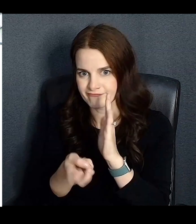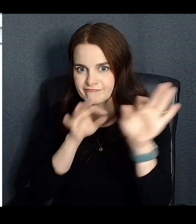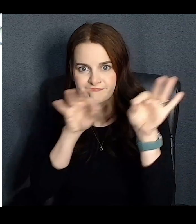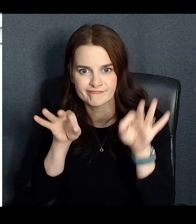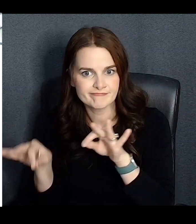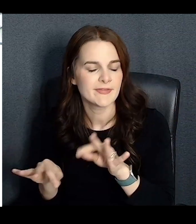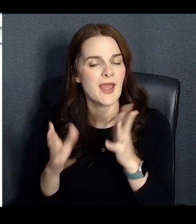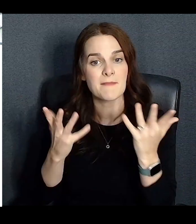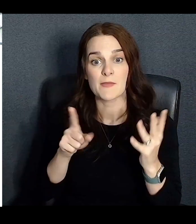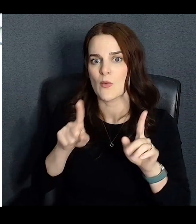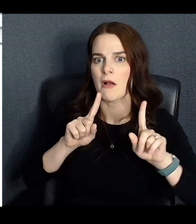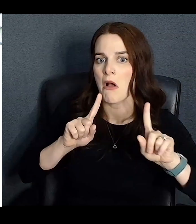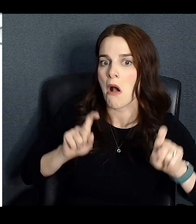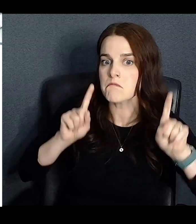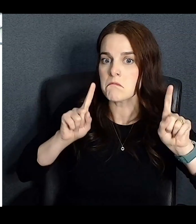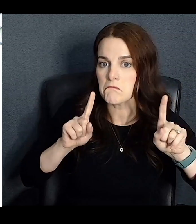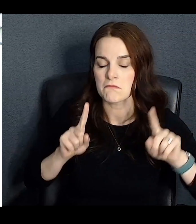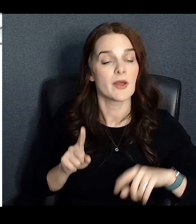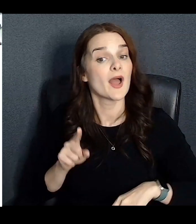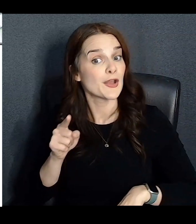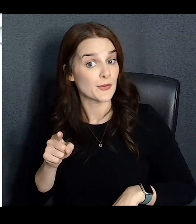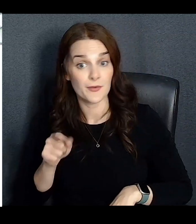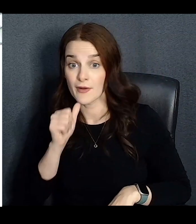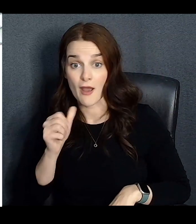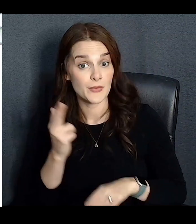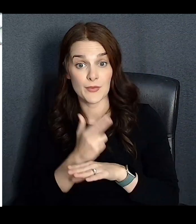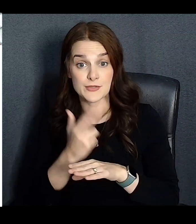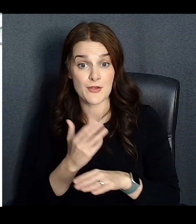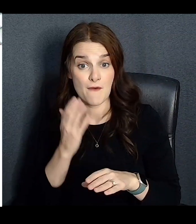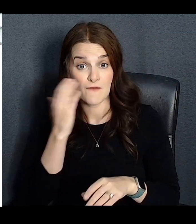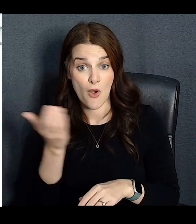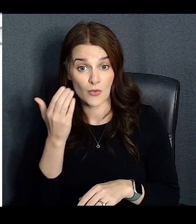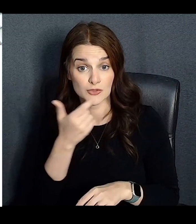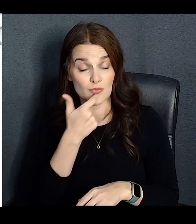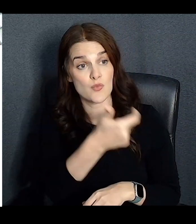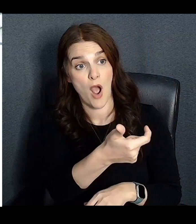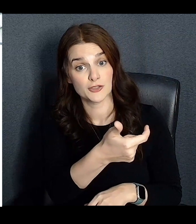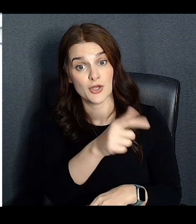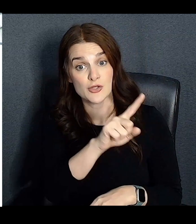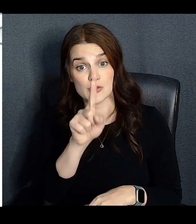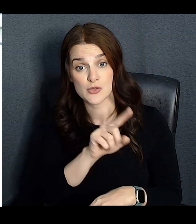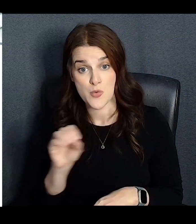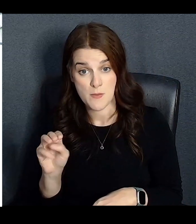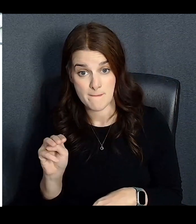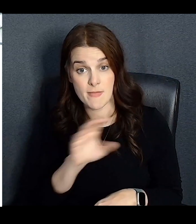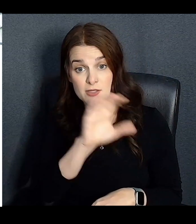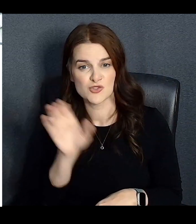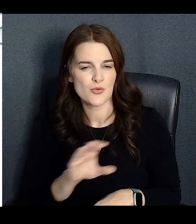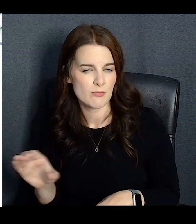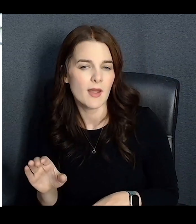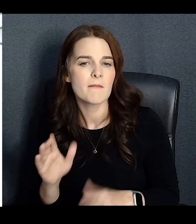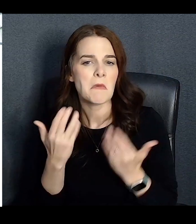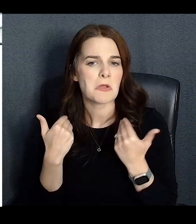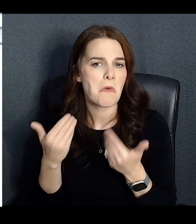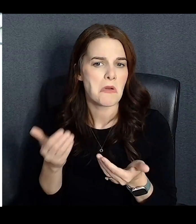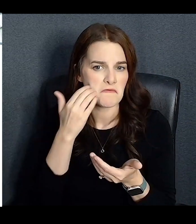different settings that you might want to test out. If you are not using your phone to watch the Zoom, you might want to go to your settings right now and